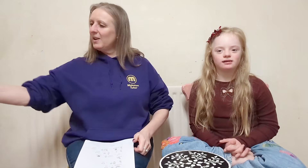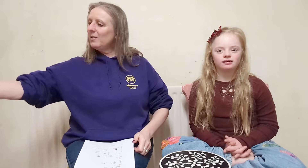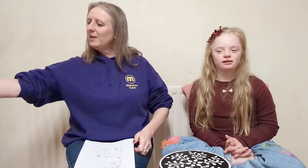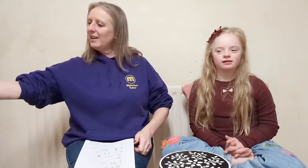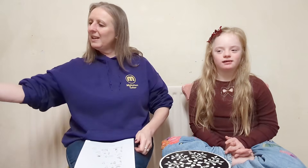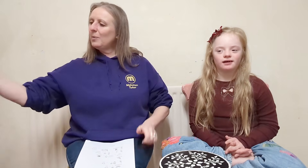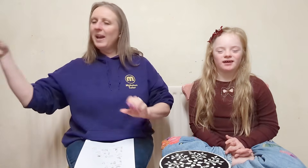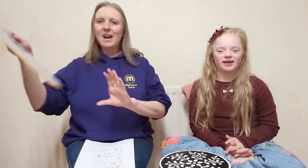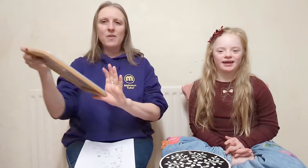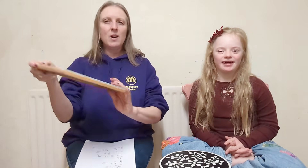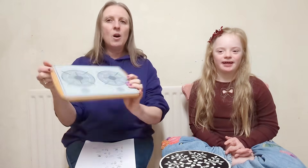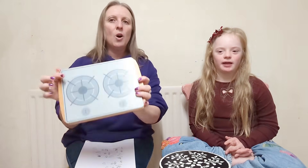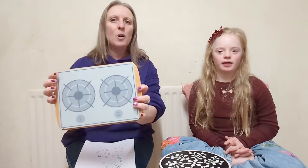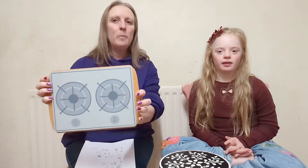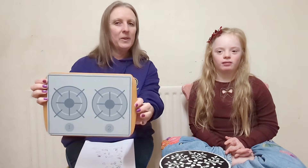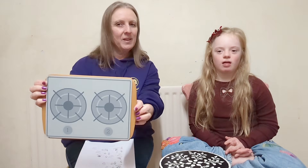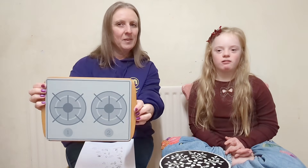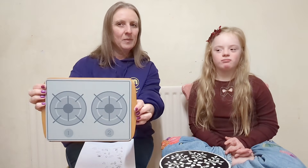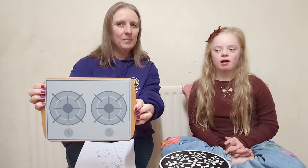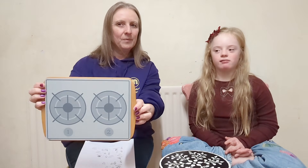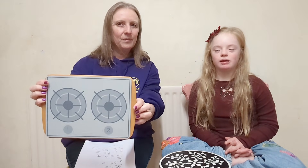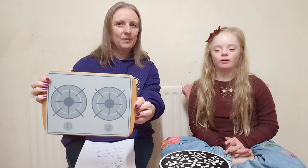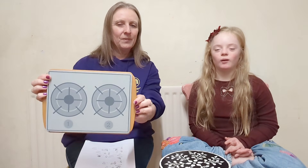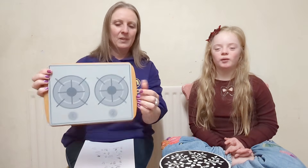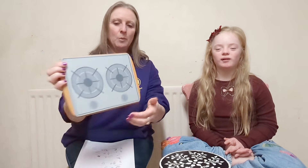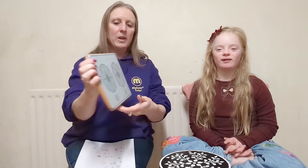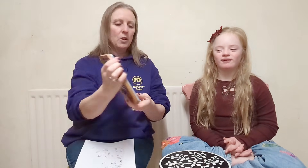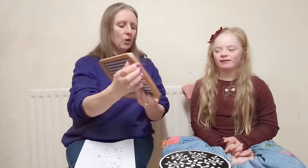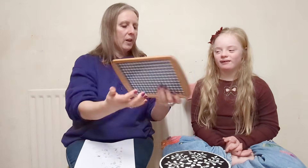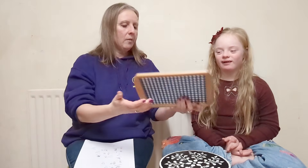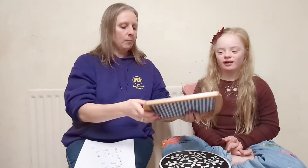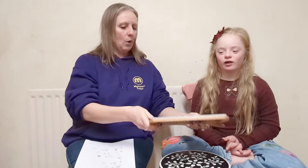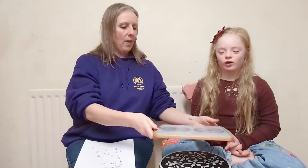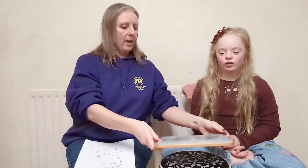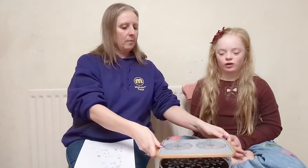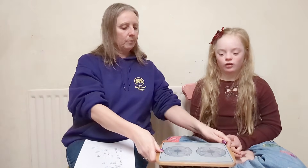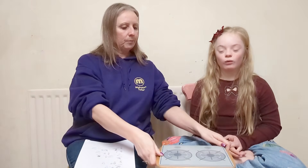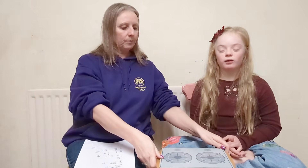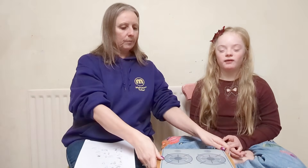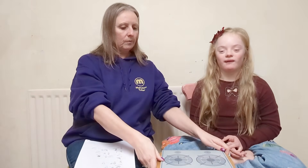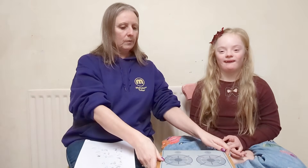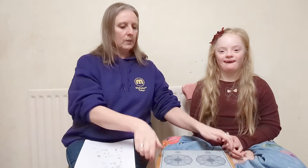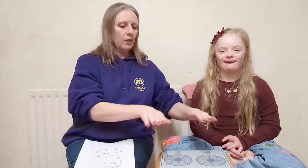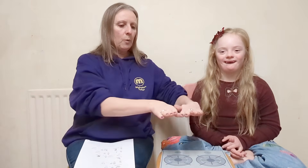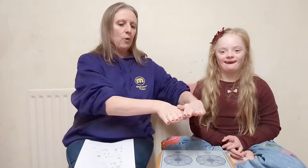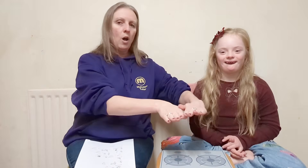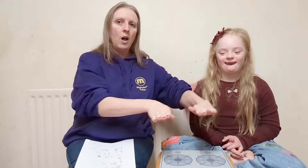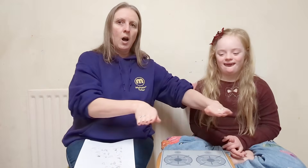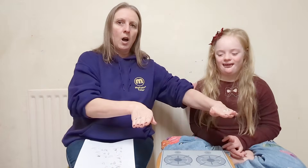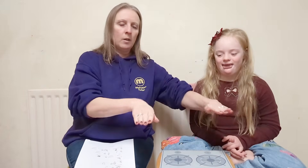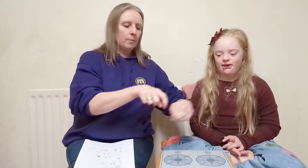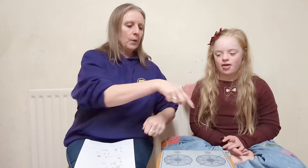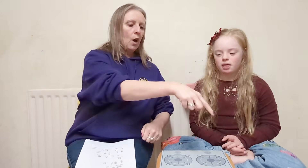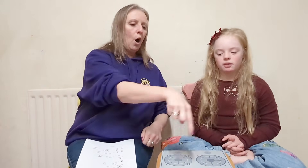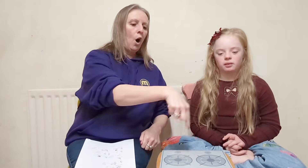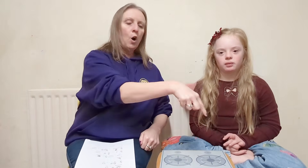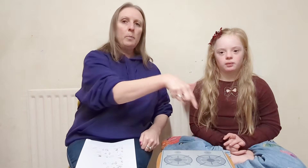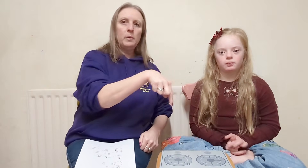So here we have our hob. Hob. We're going to cook it on there. Sure will. So we've got our hob.